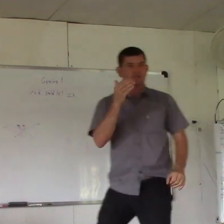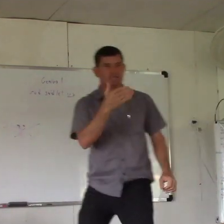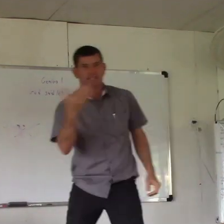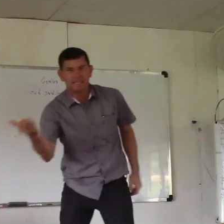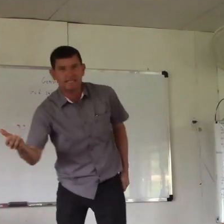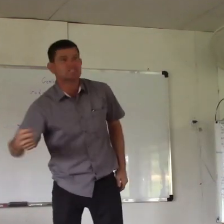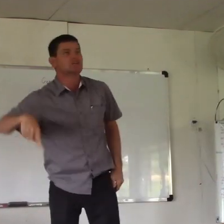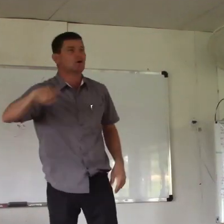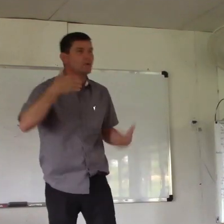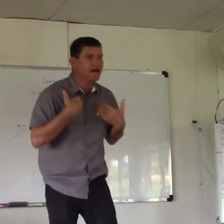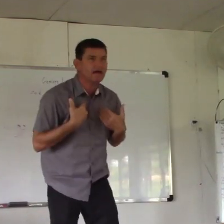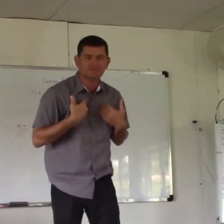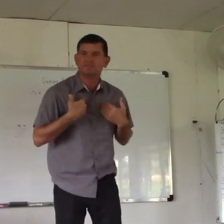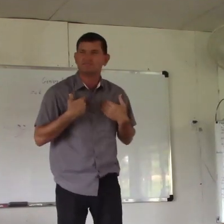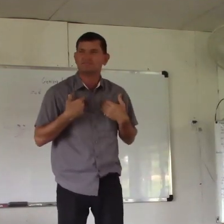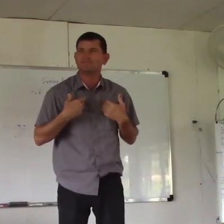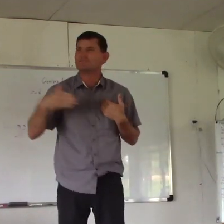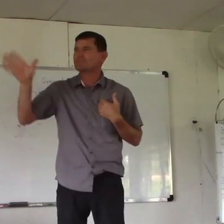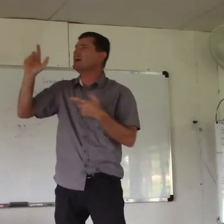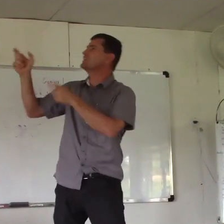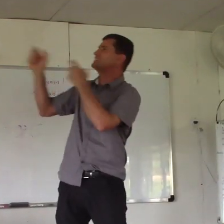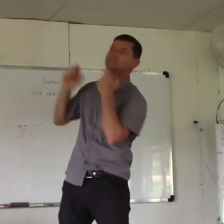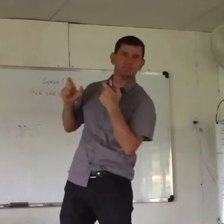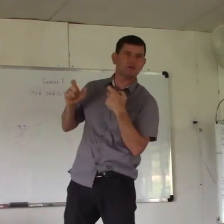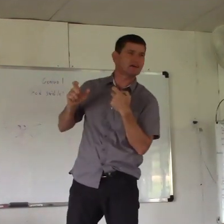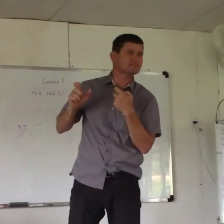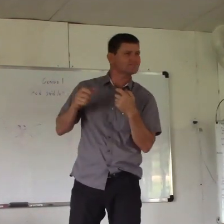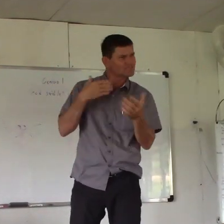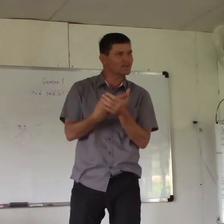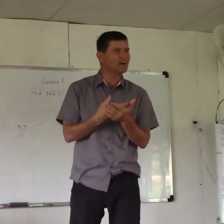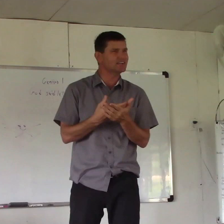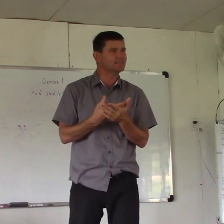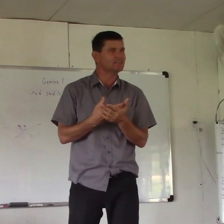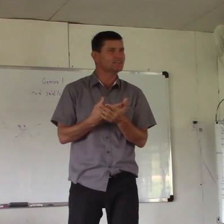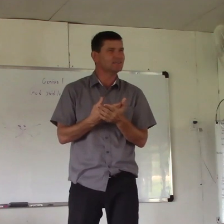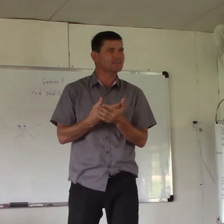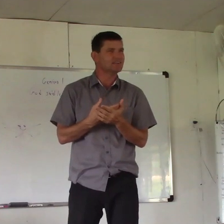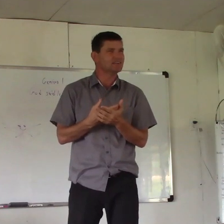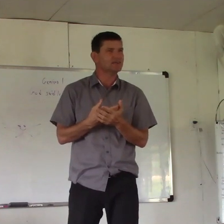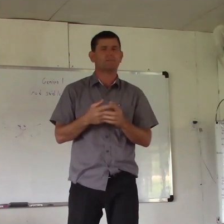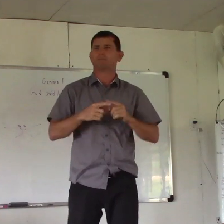The things we have, God has given them to us. It's good. But